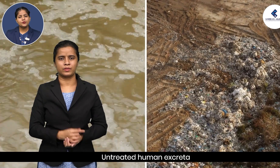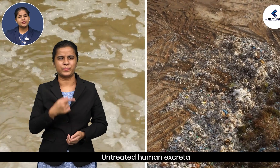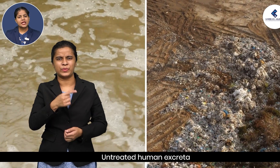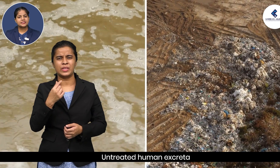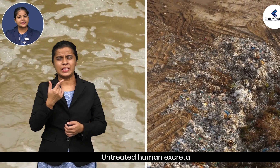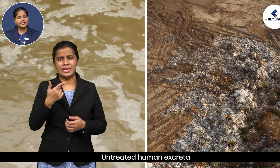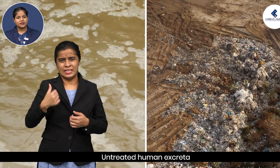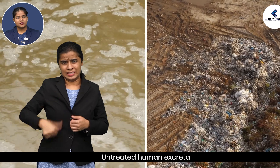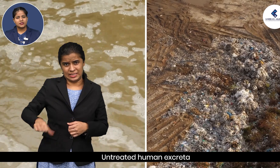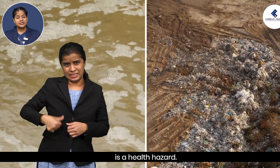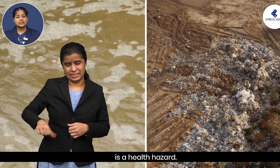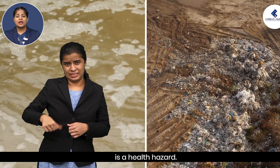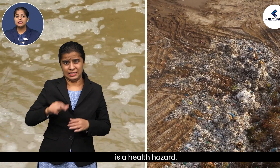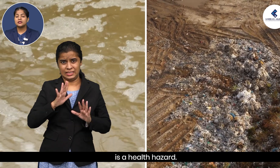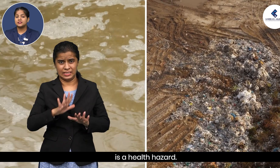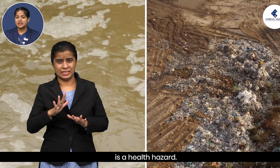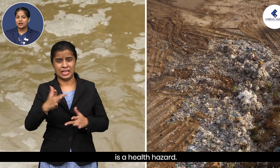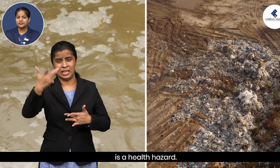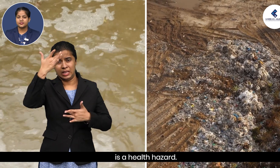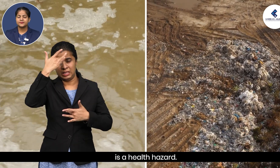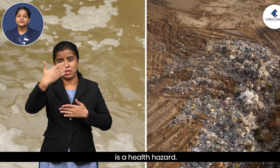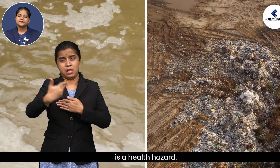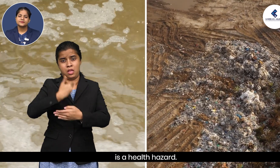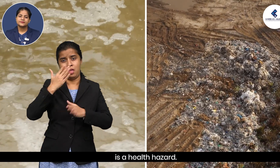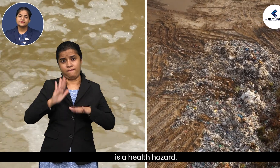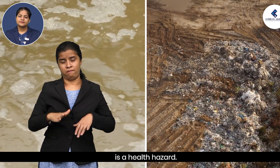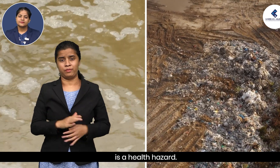Untreated human excreta is a health hazard.